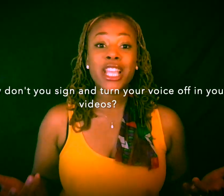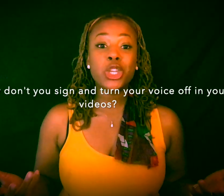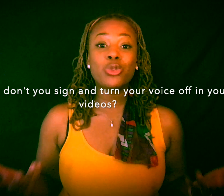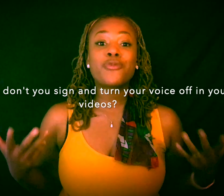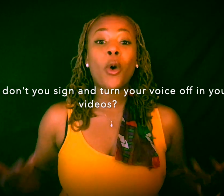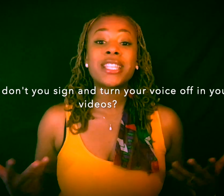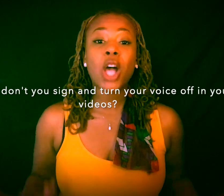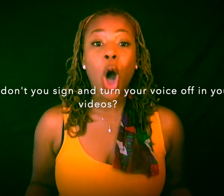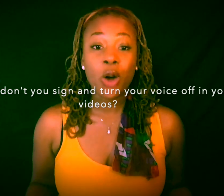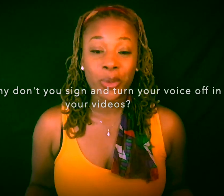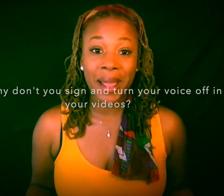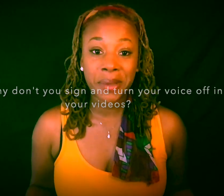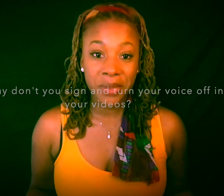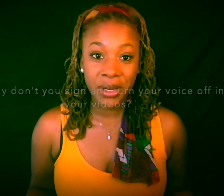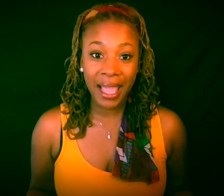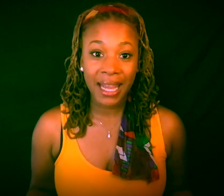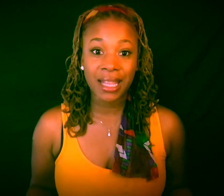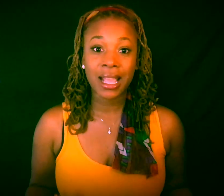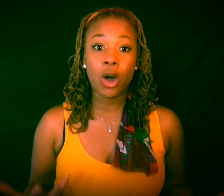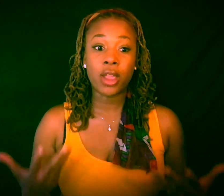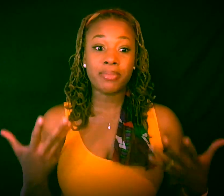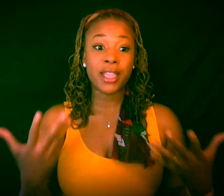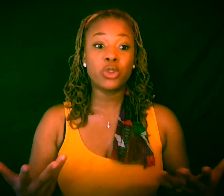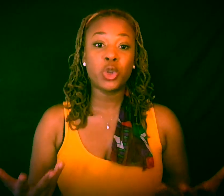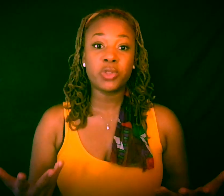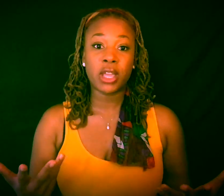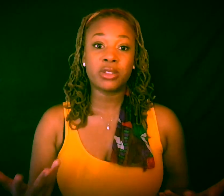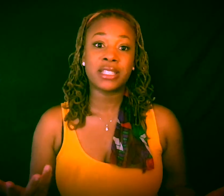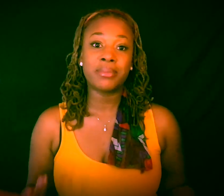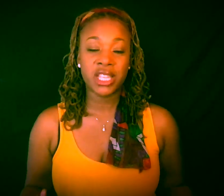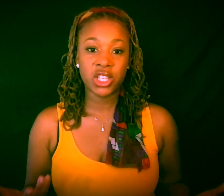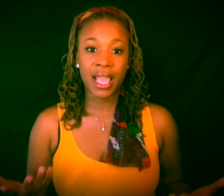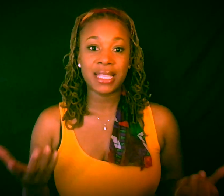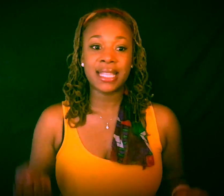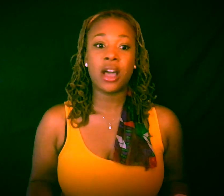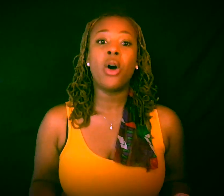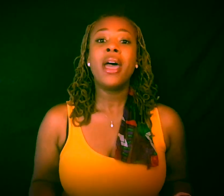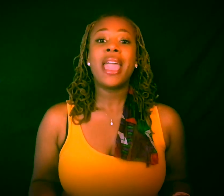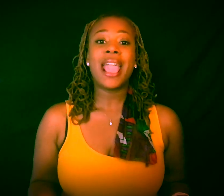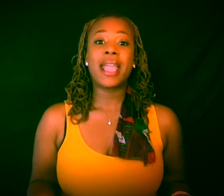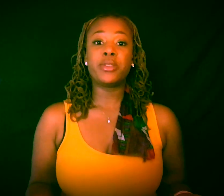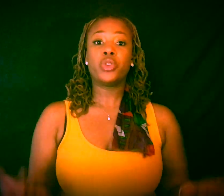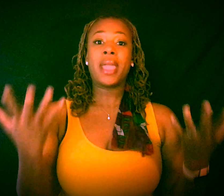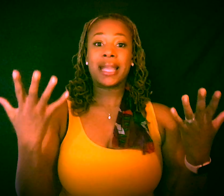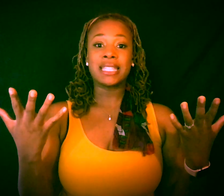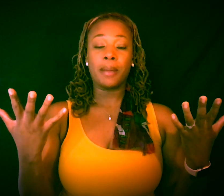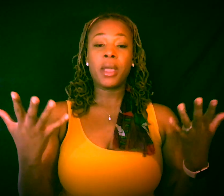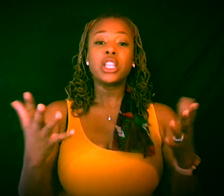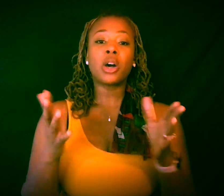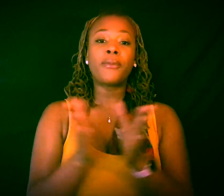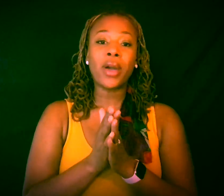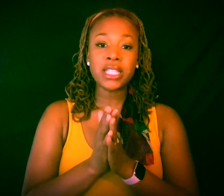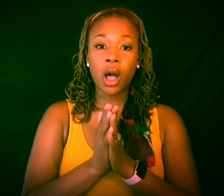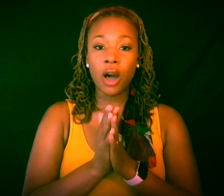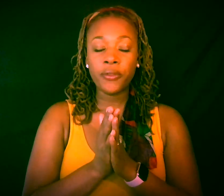use voice off when I'm communicating on my YouTube channel since I'm teaching ASL and do hands up. So voice off